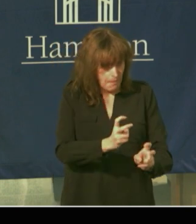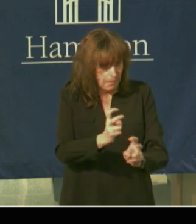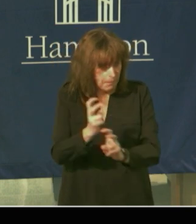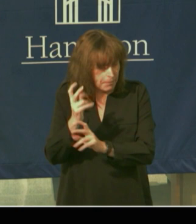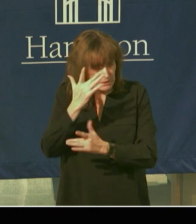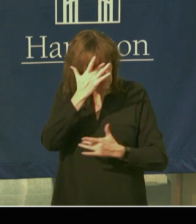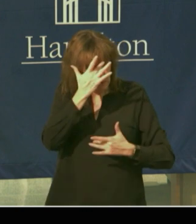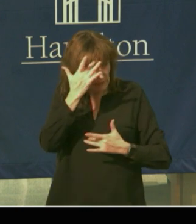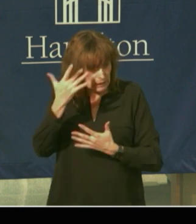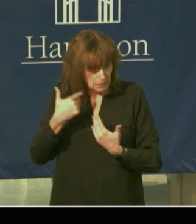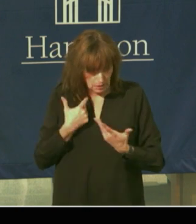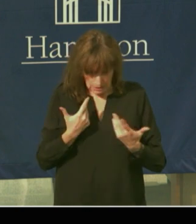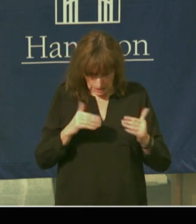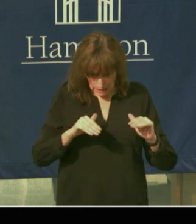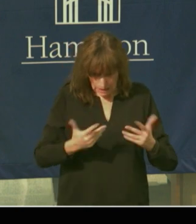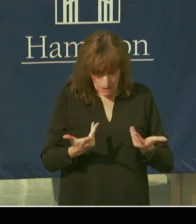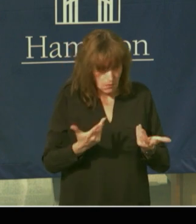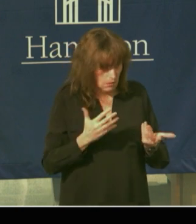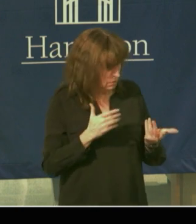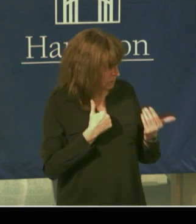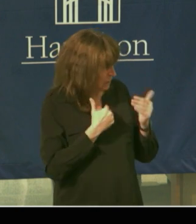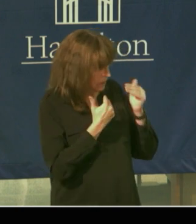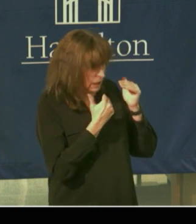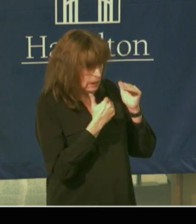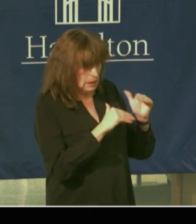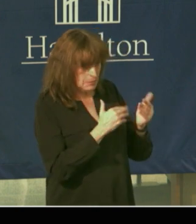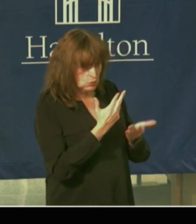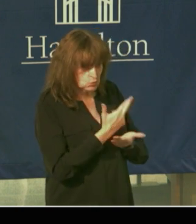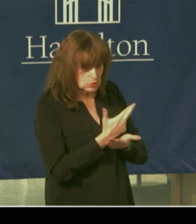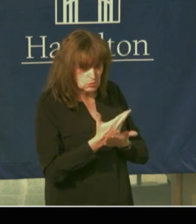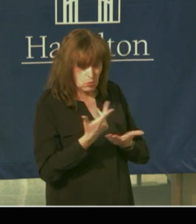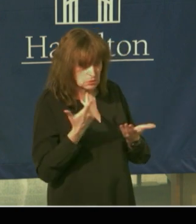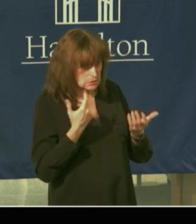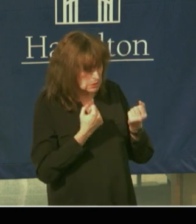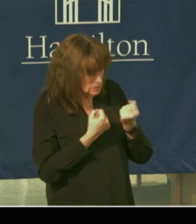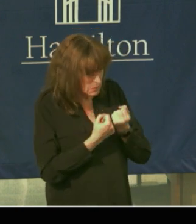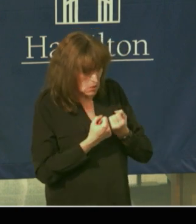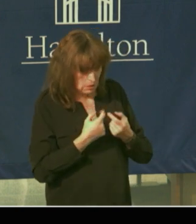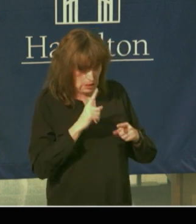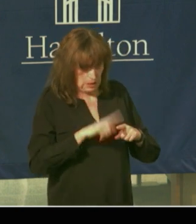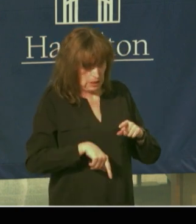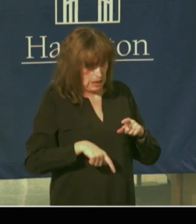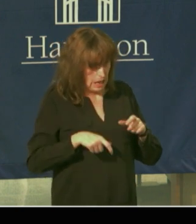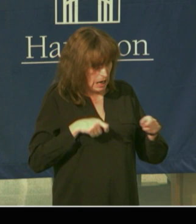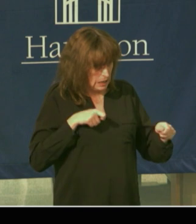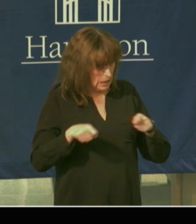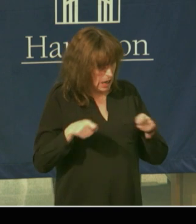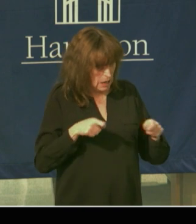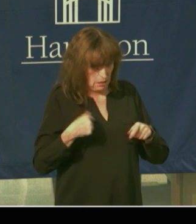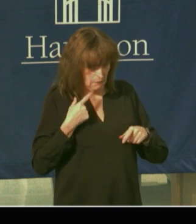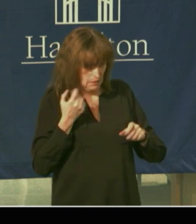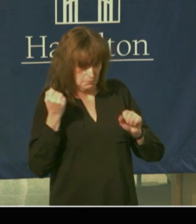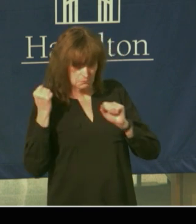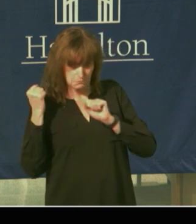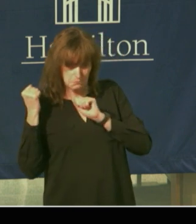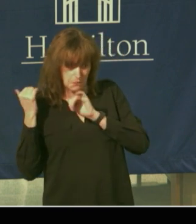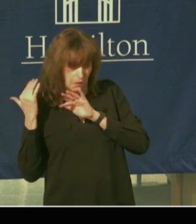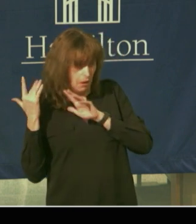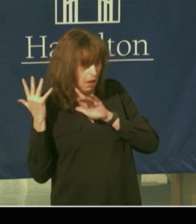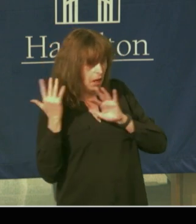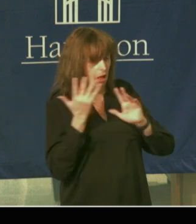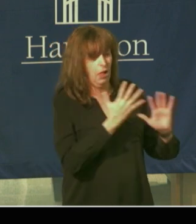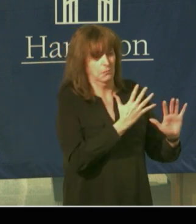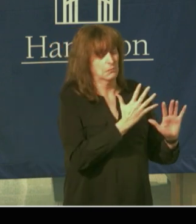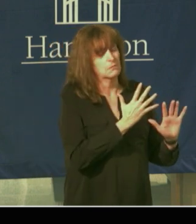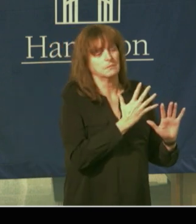healthcare system. The hospitals can only handle so much. And if we start overwhelming that, which we can see when we look at other